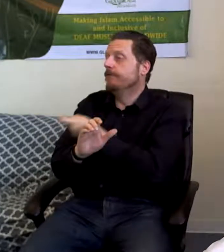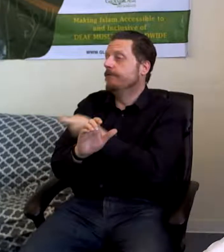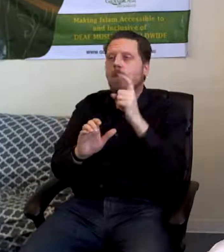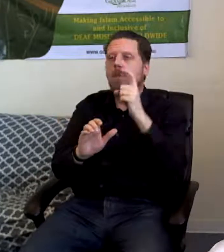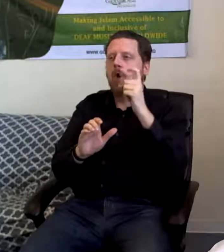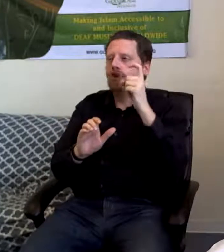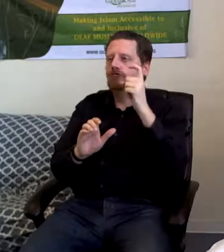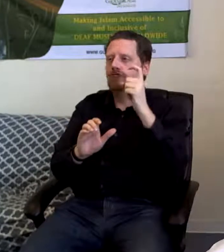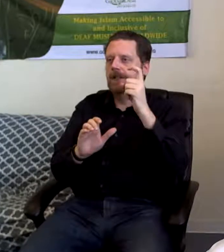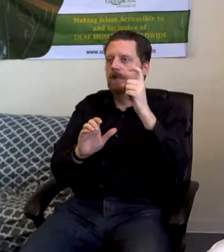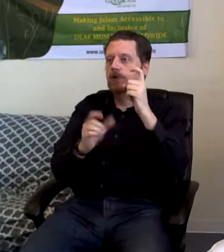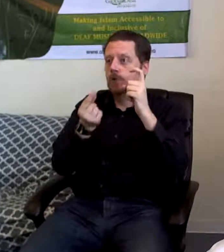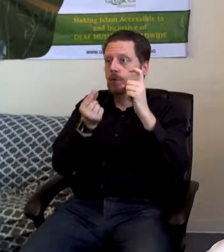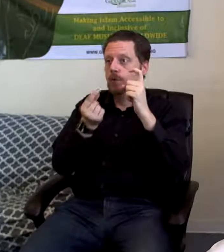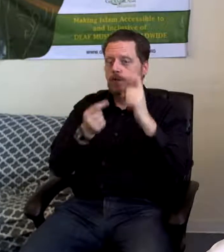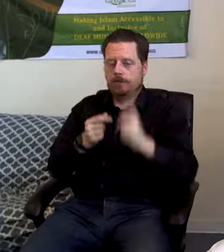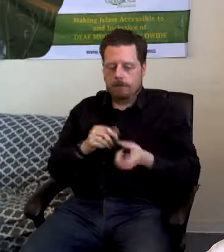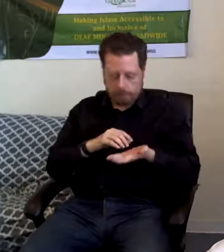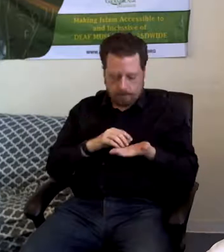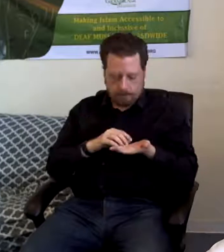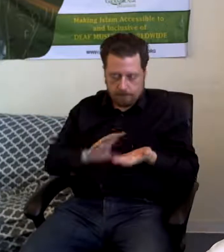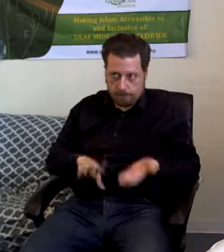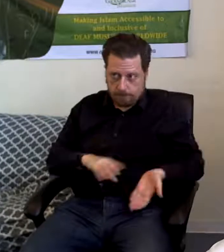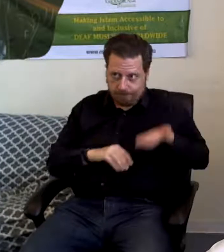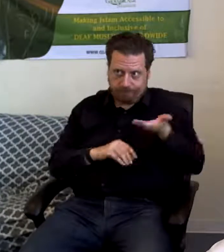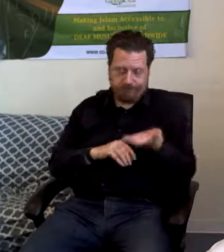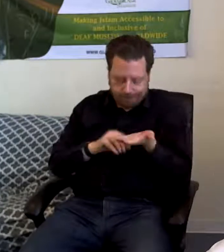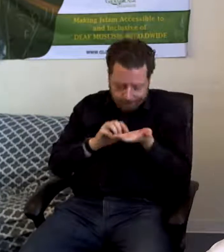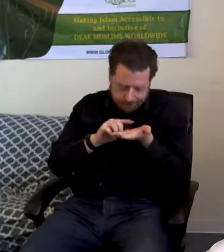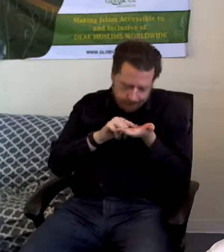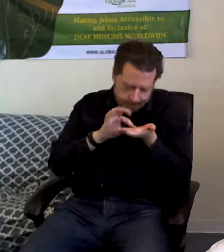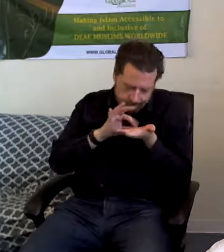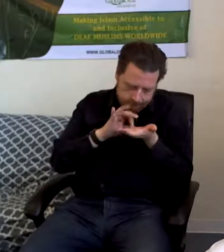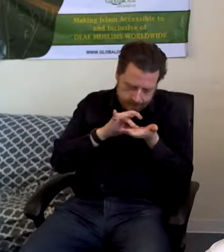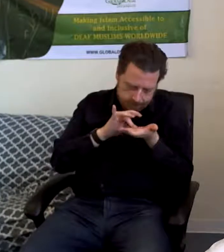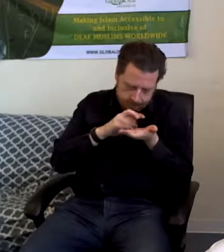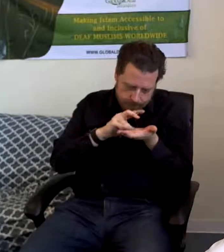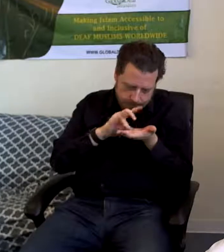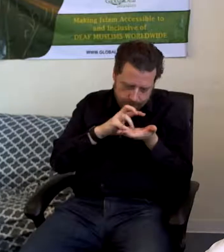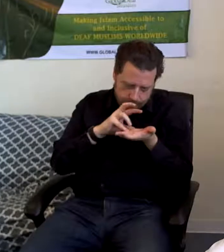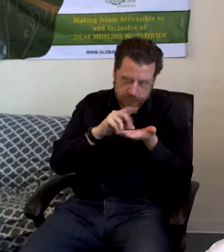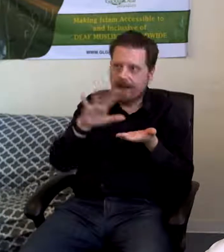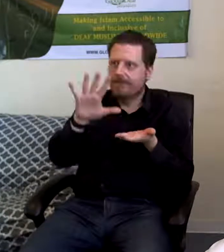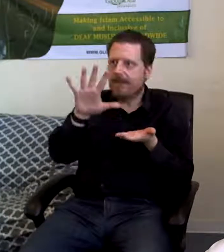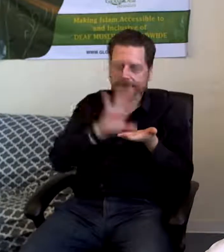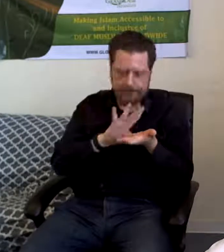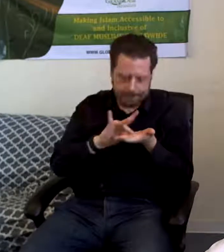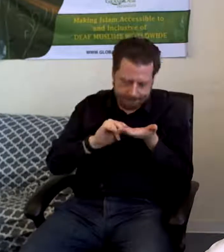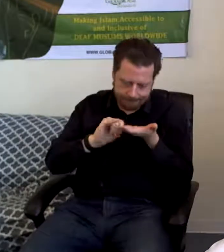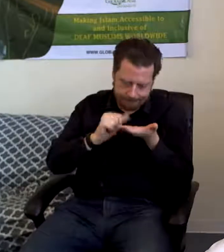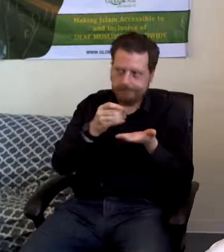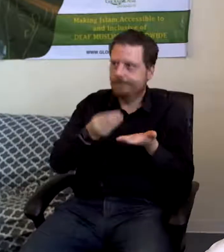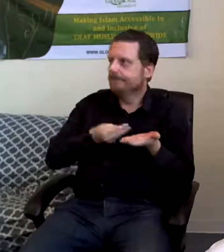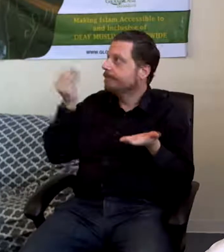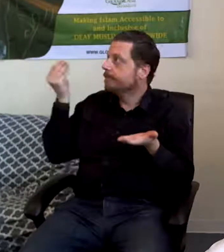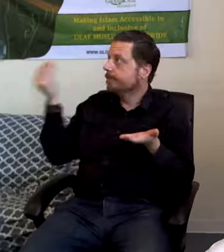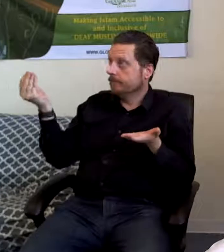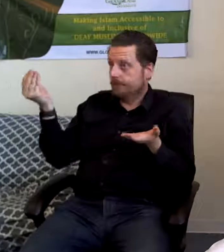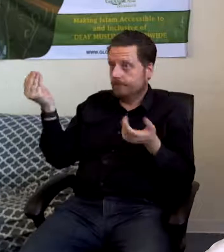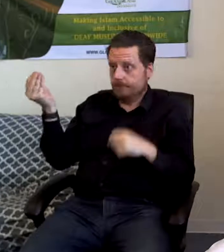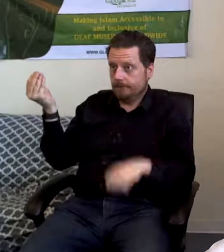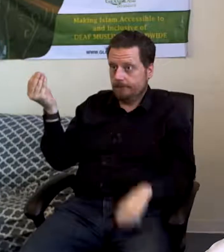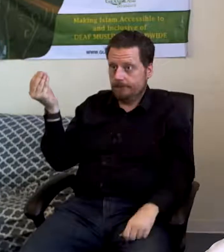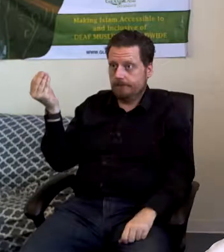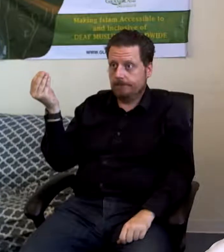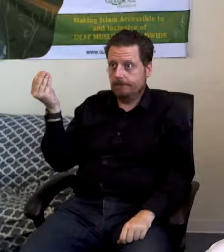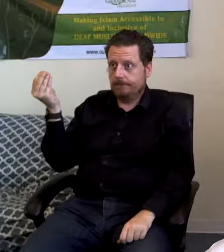do? You get the 400 pack from your pocket, and then you start counting. When you